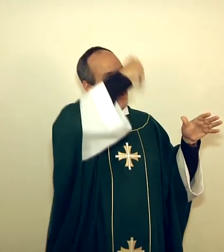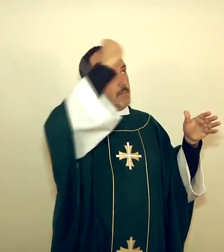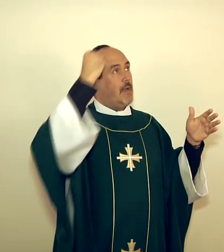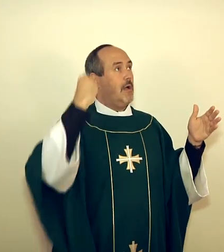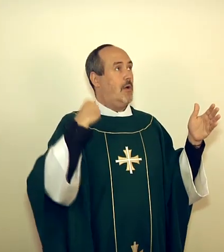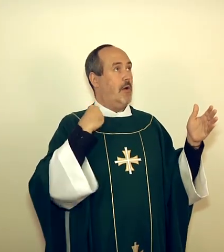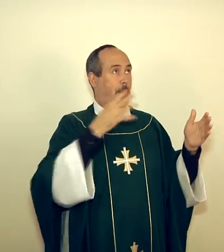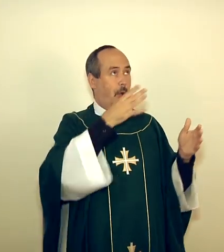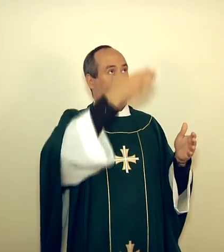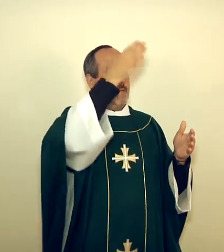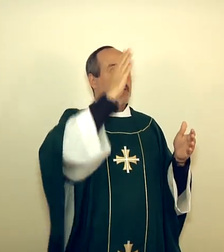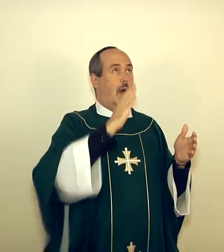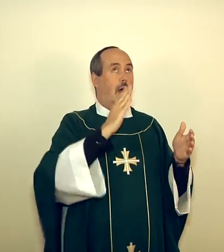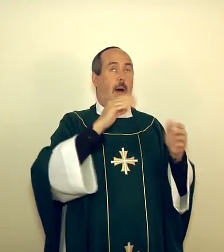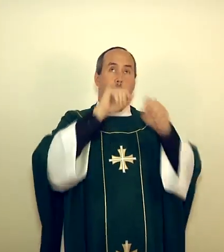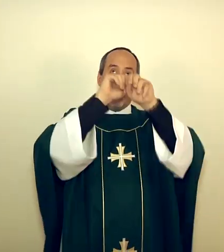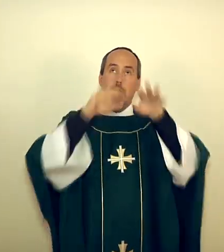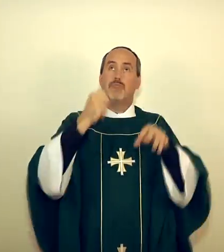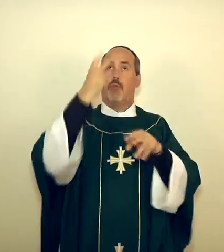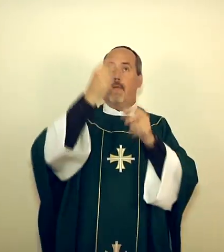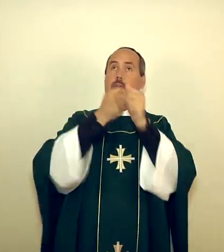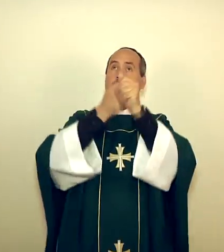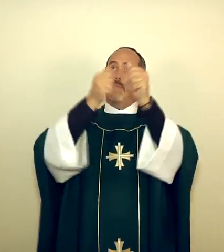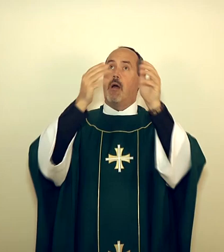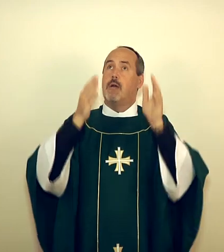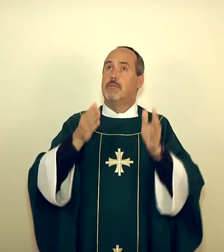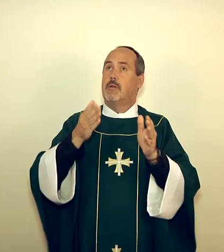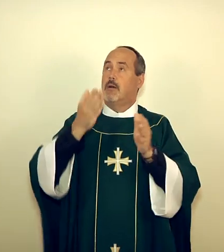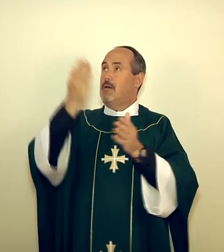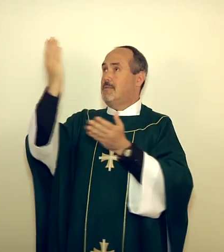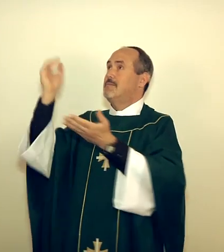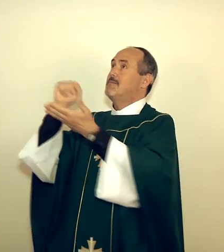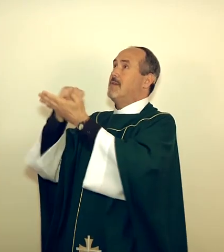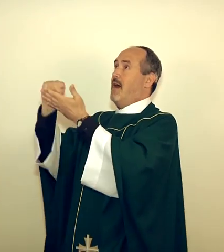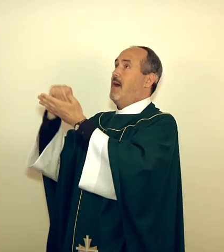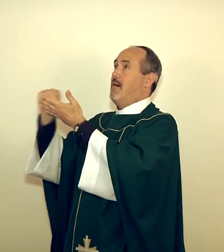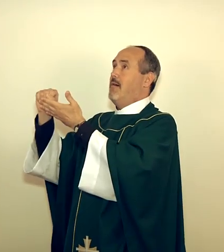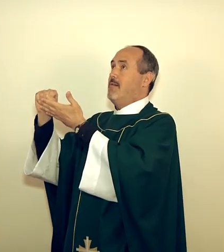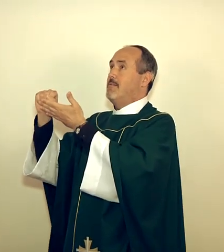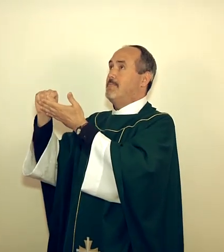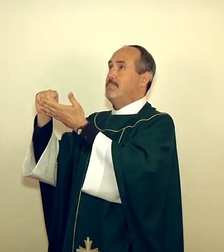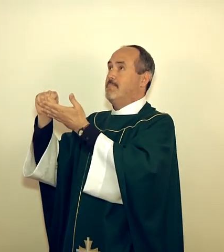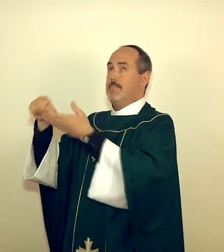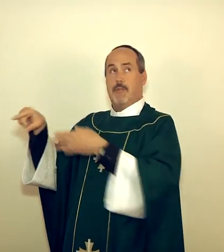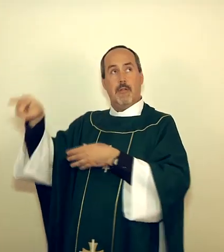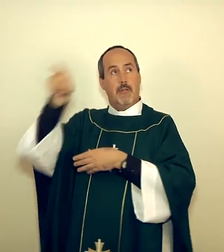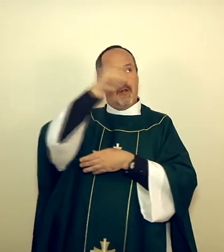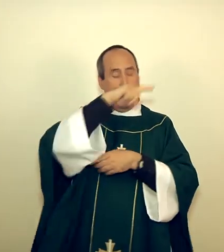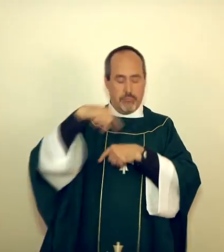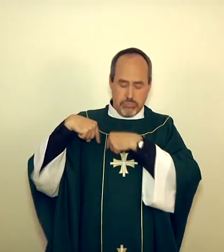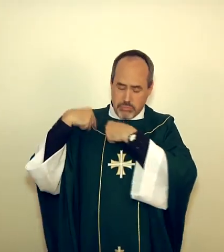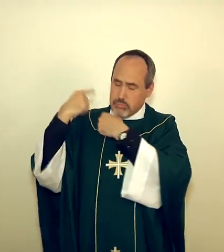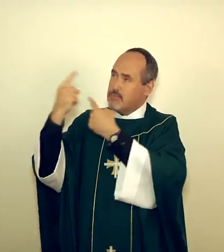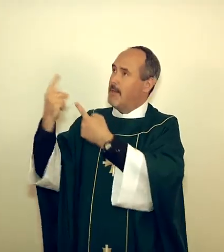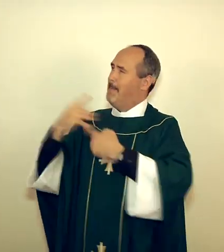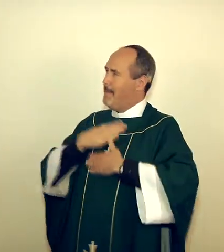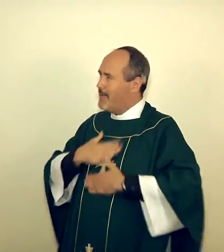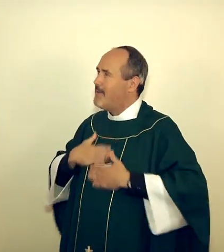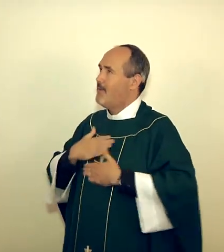Have mercy on us all, we pray, that with the Blessed Virgin Mary, the Mother of God, with the blessed apostles